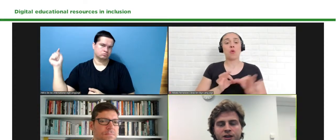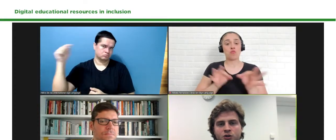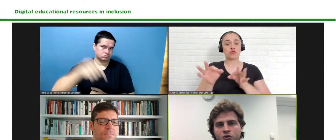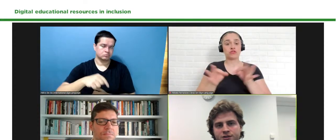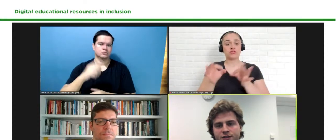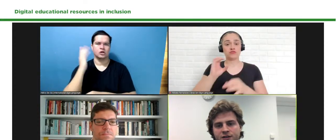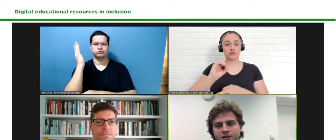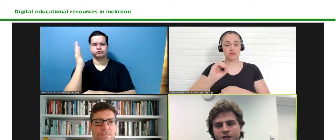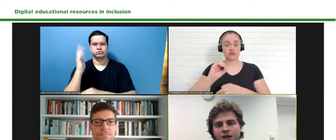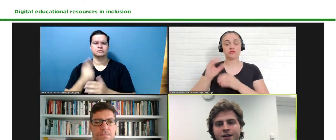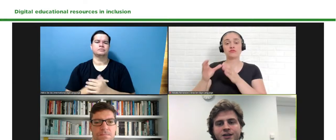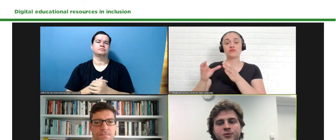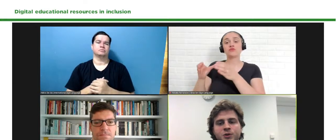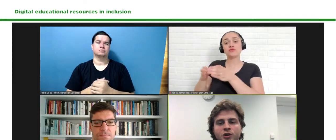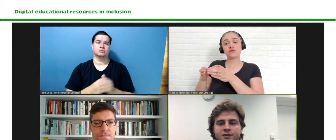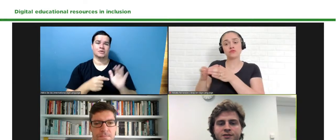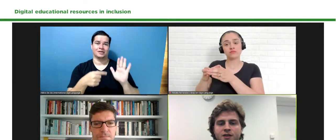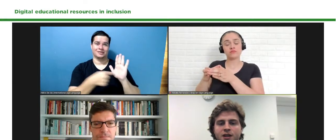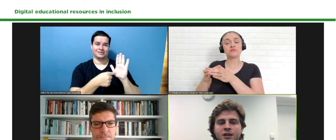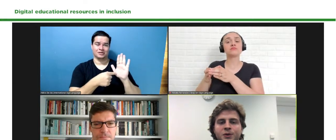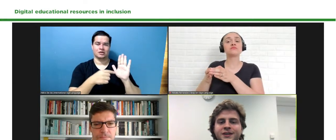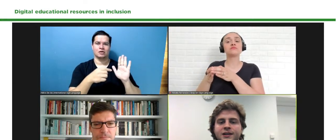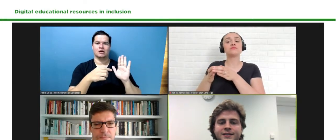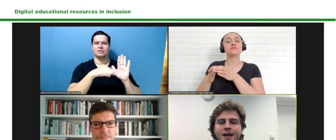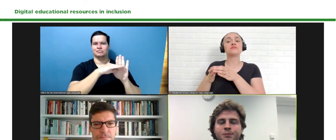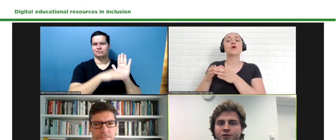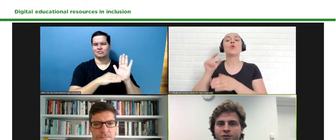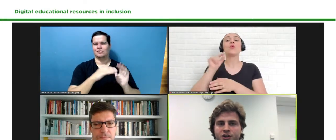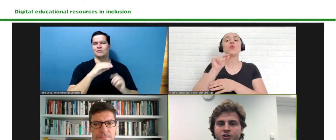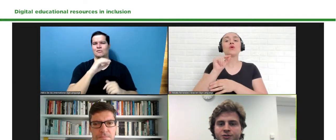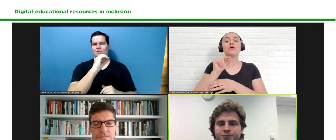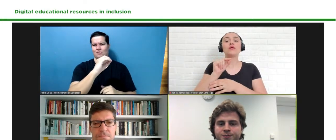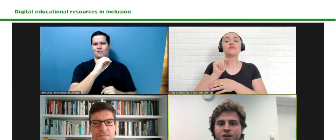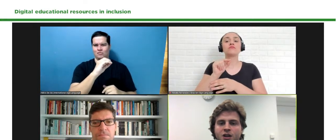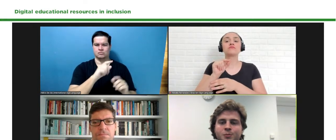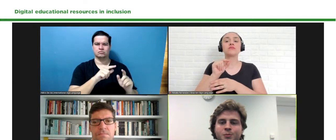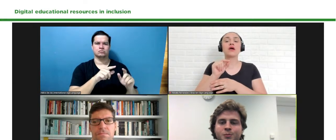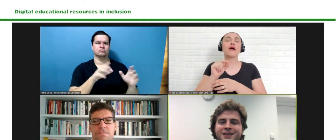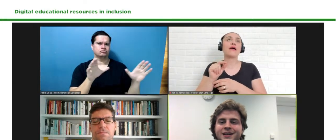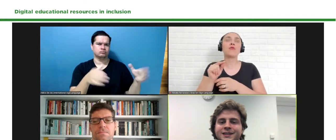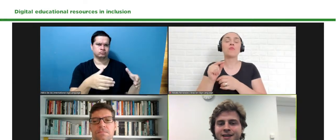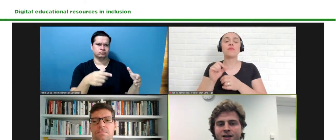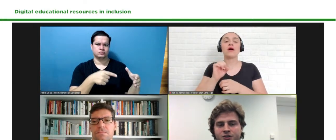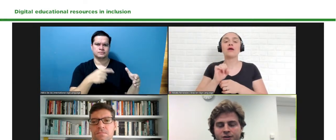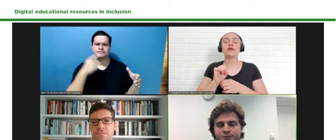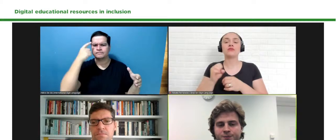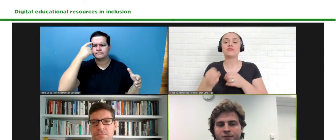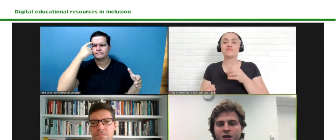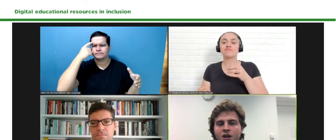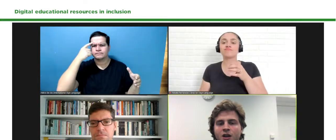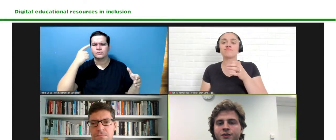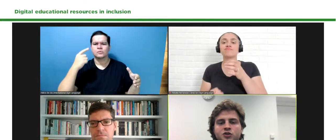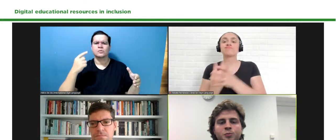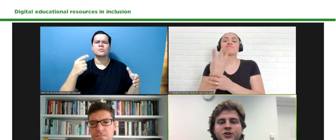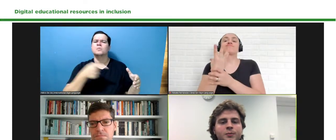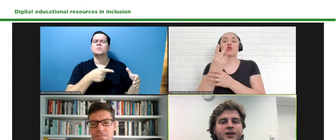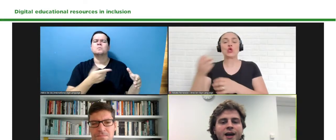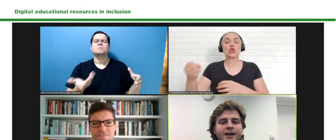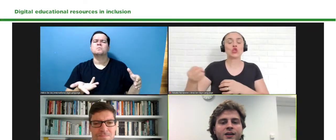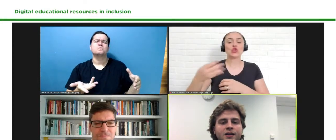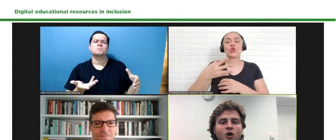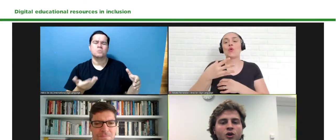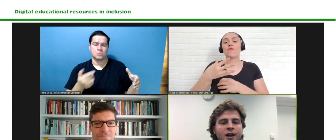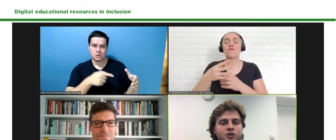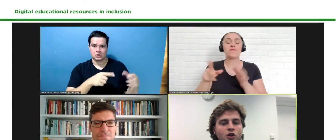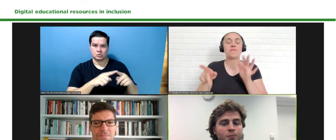people interested and experienced in a particular type of innovation, in a particular sector. This could be something